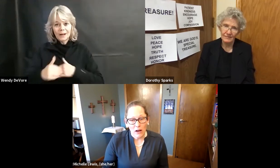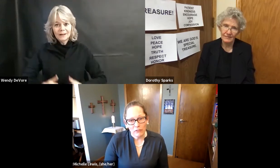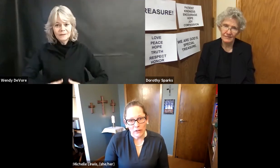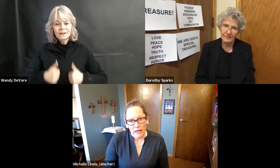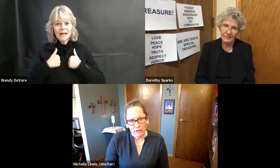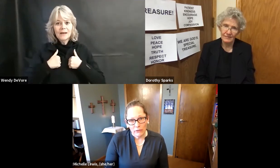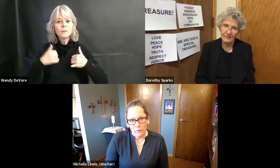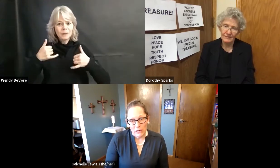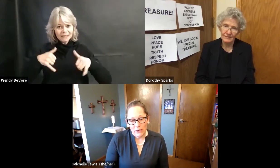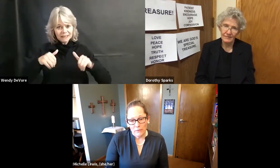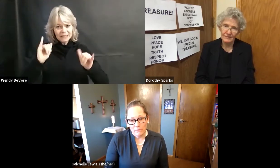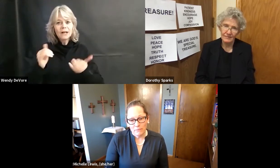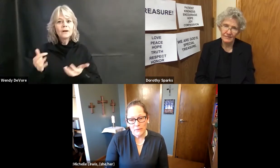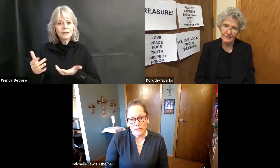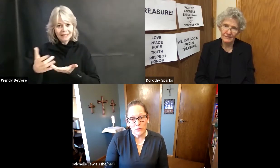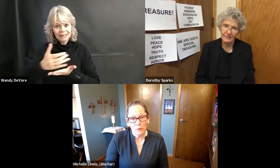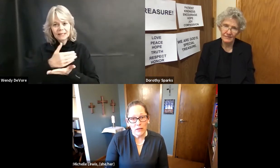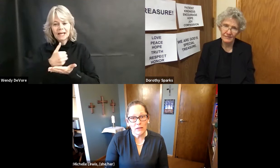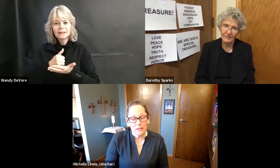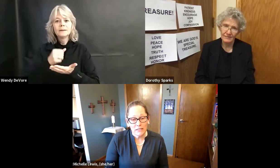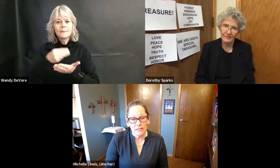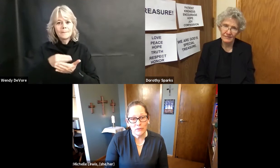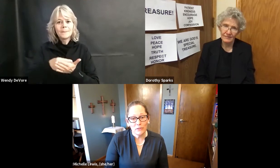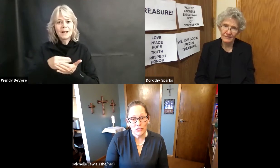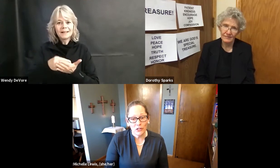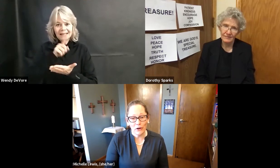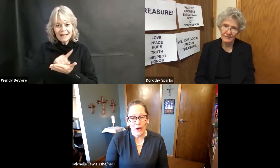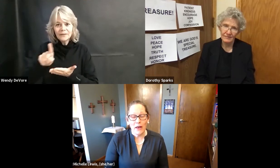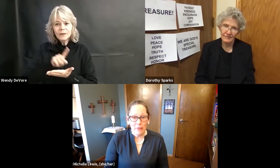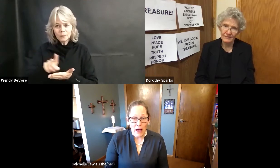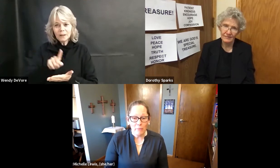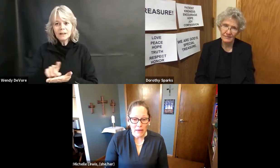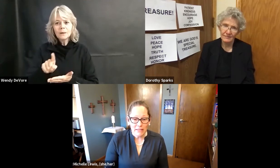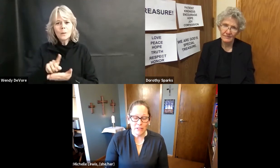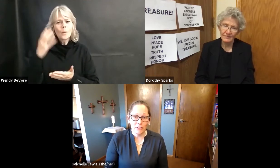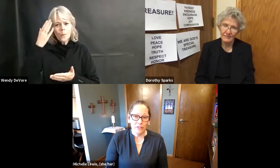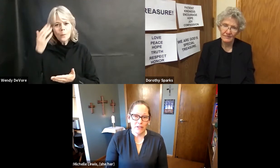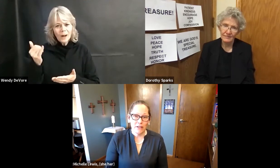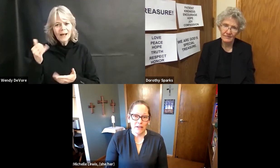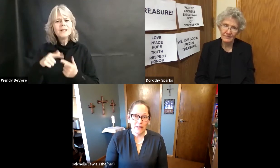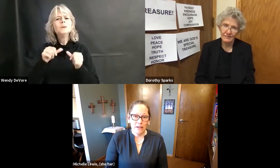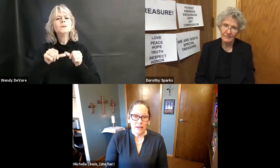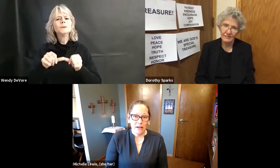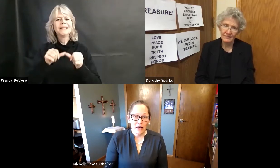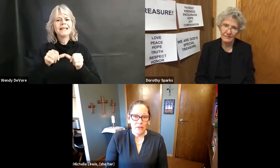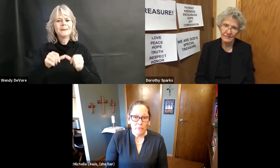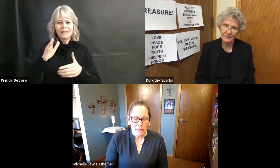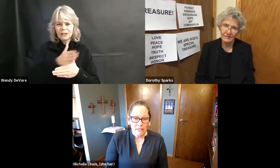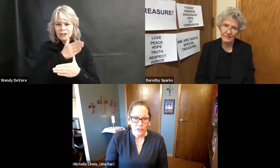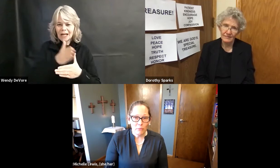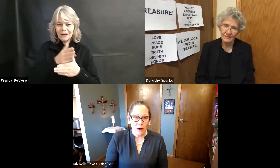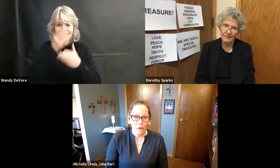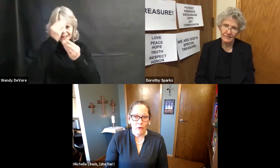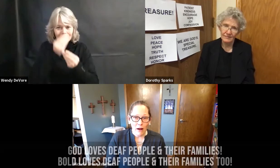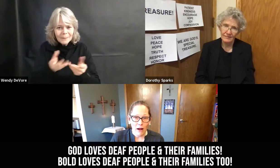little offering every week so that we can continue to share that message. The